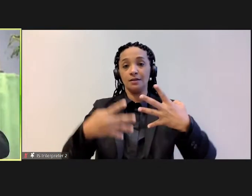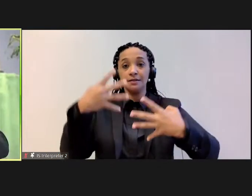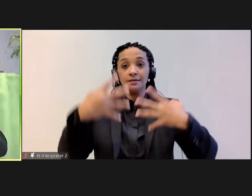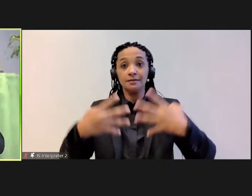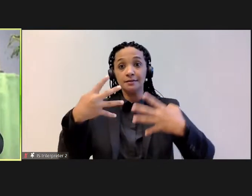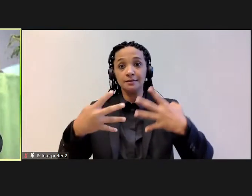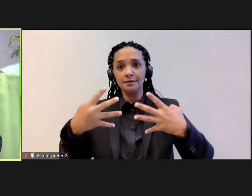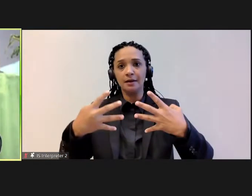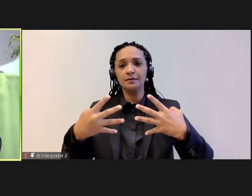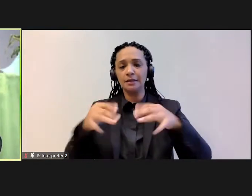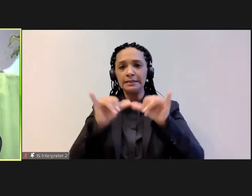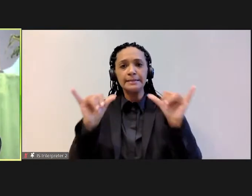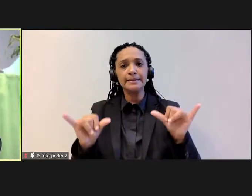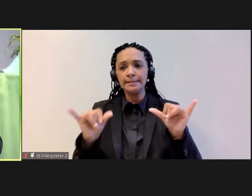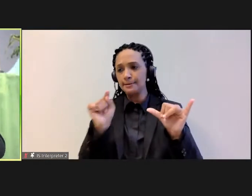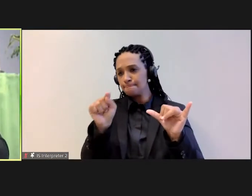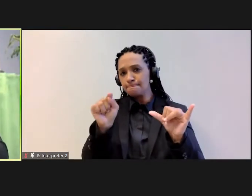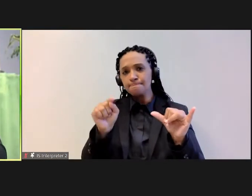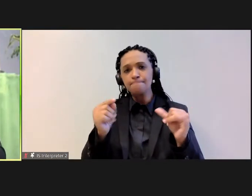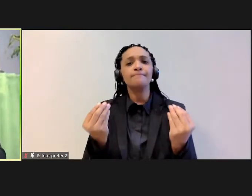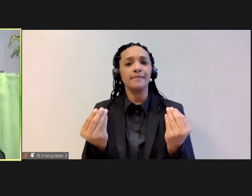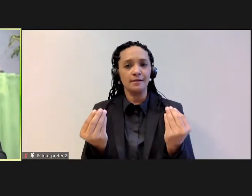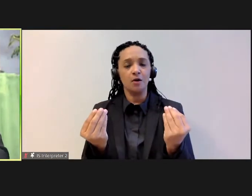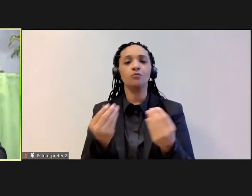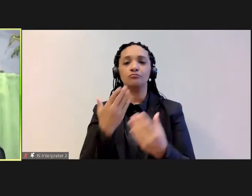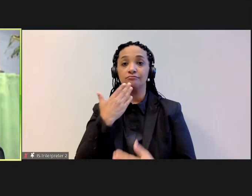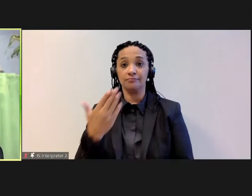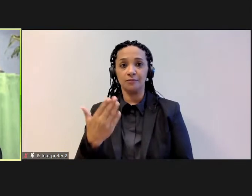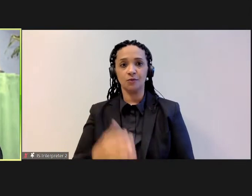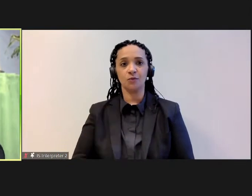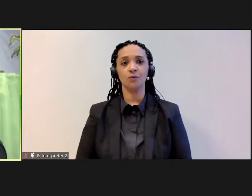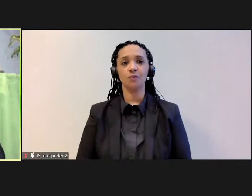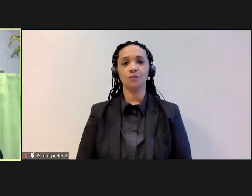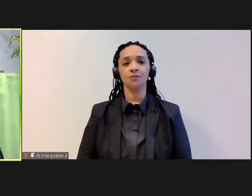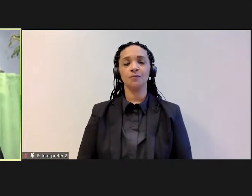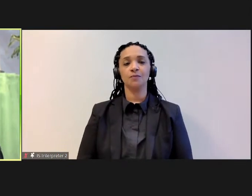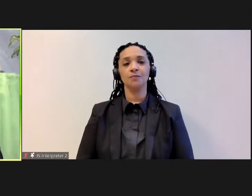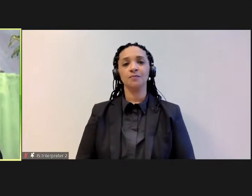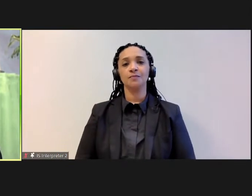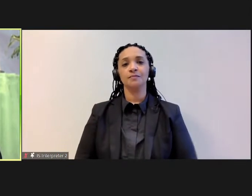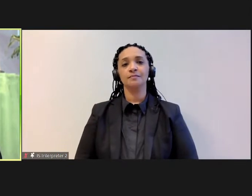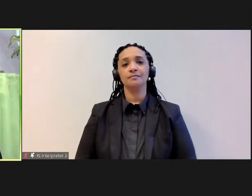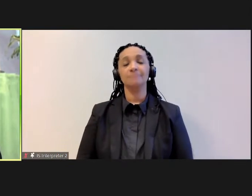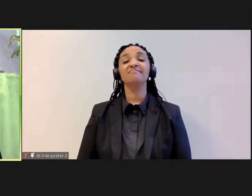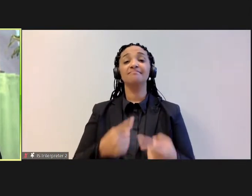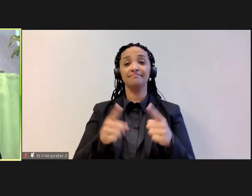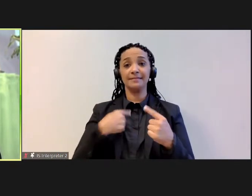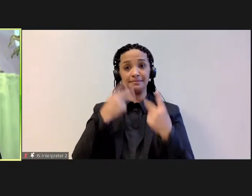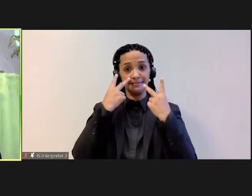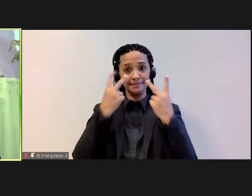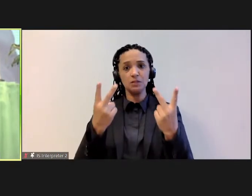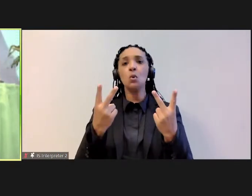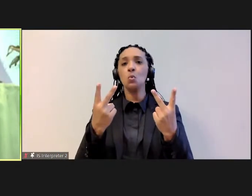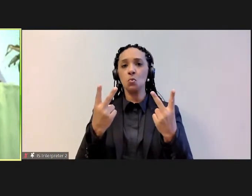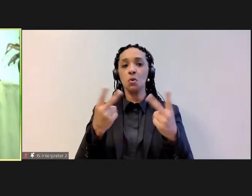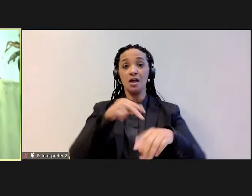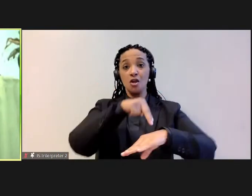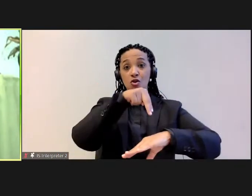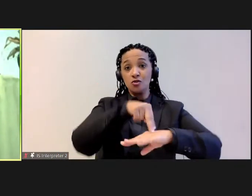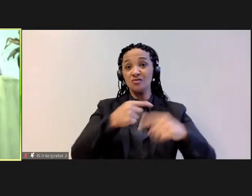in Niger. And I think most of these do reflect the challenges that we find in other